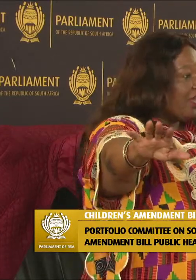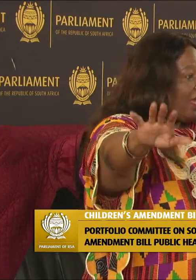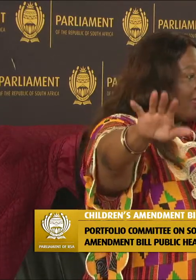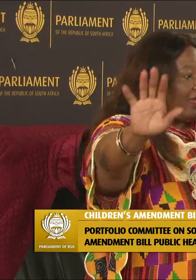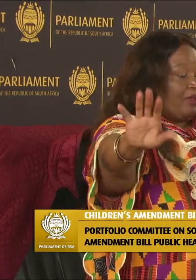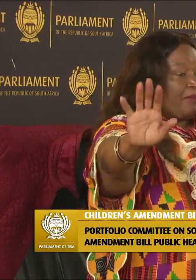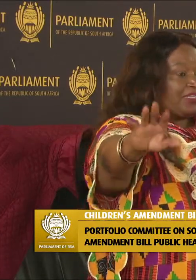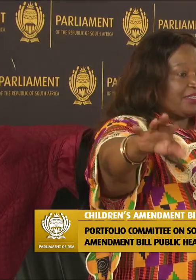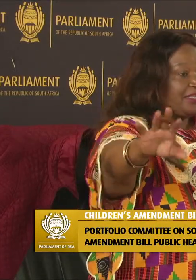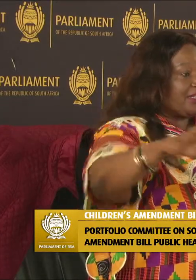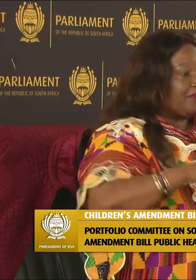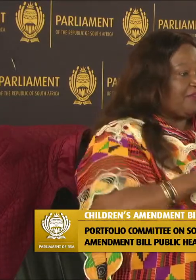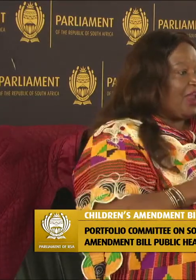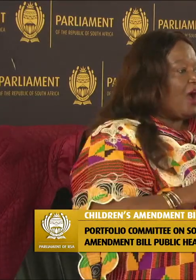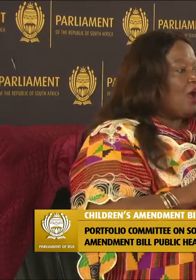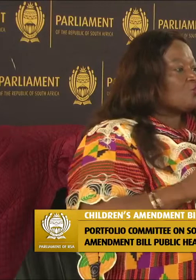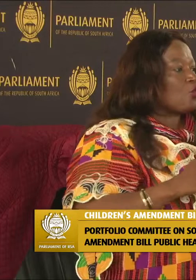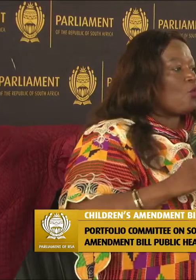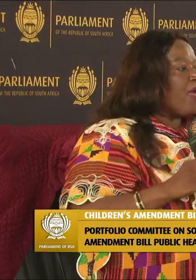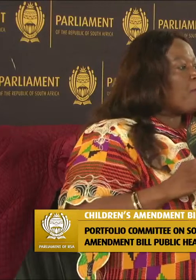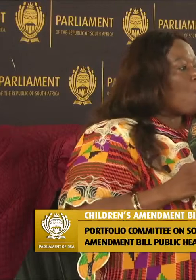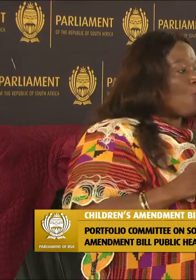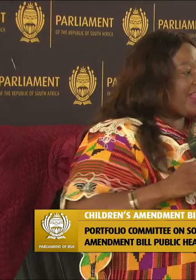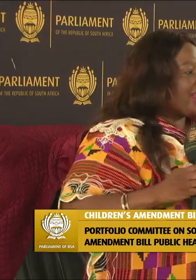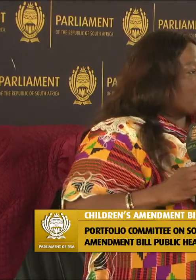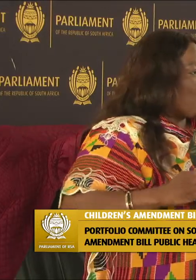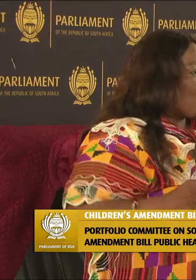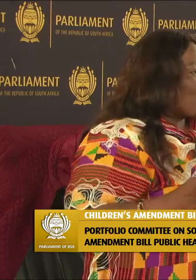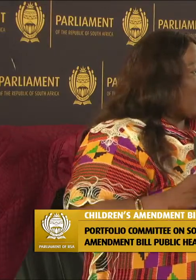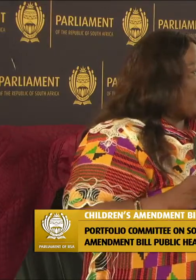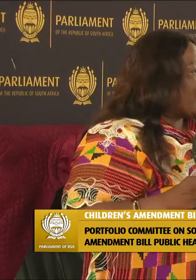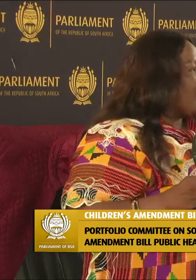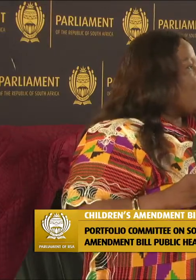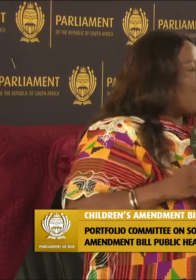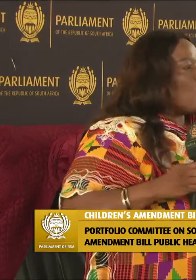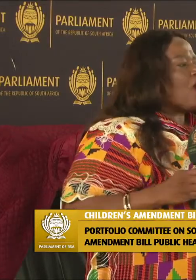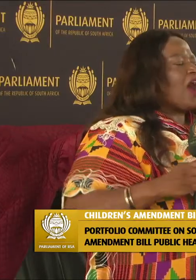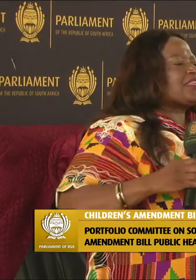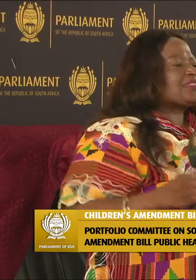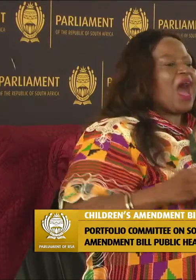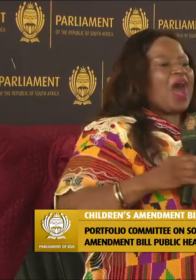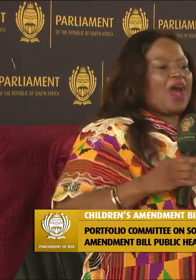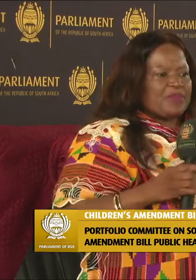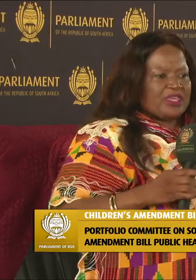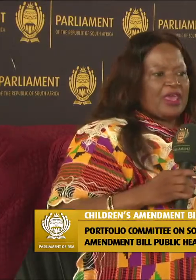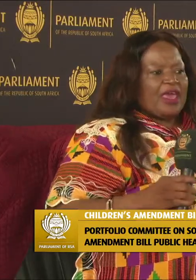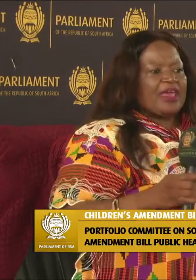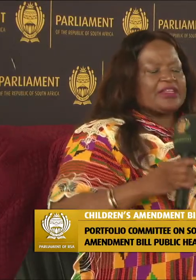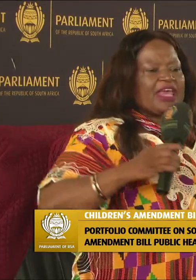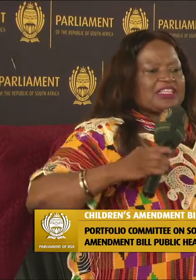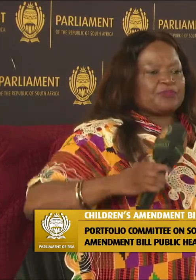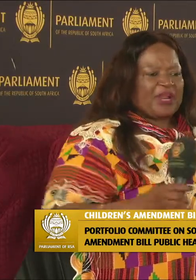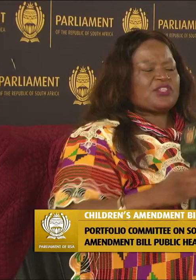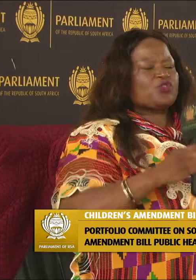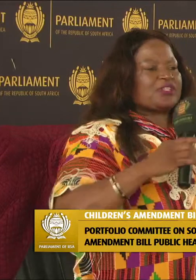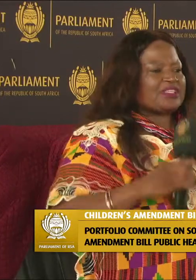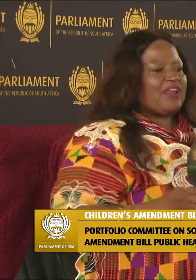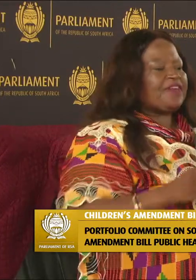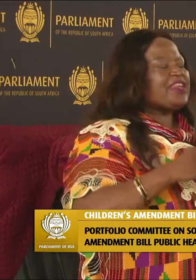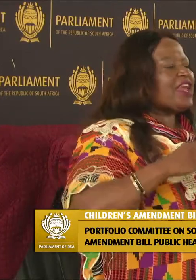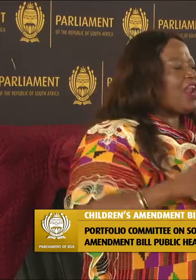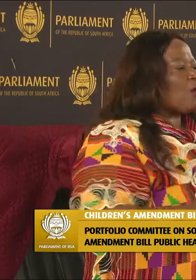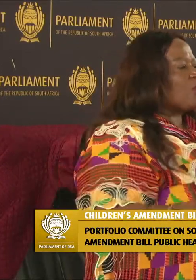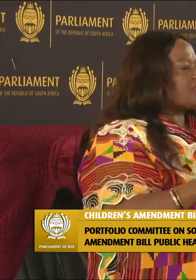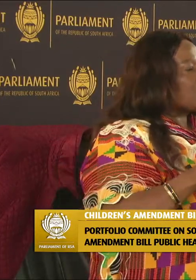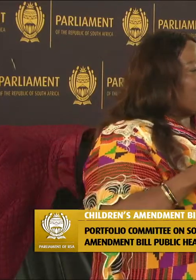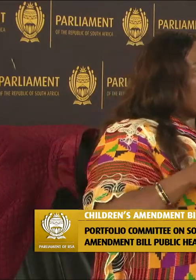bhuti bathatha i-TV la. So ube muhle nje ukhululeke, ungasabi and express yourself